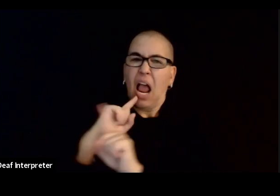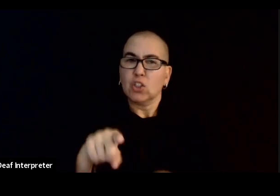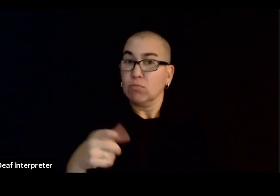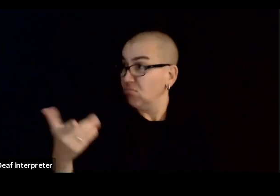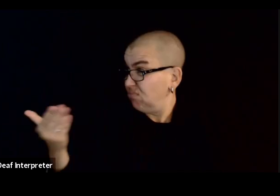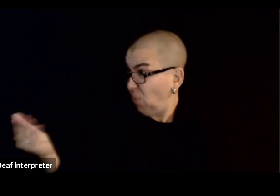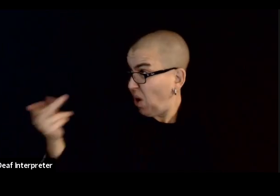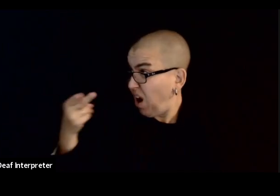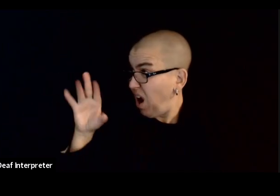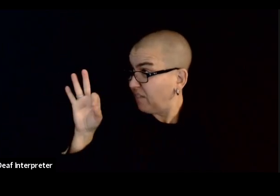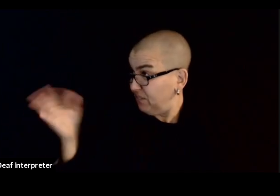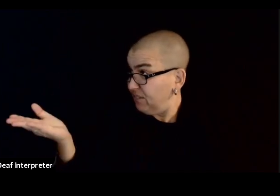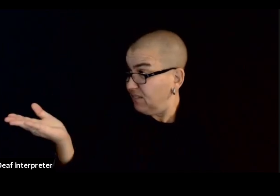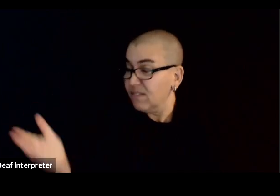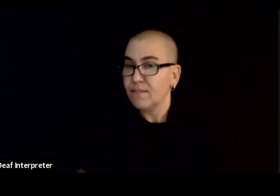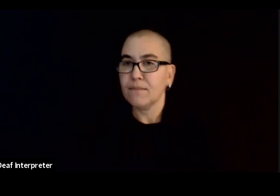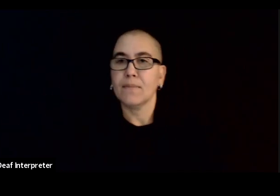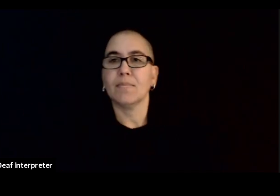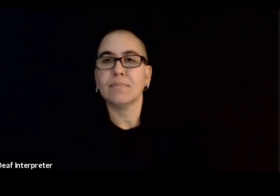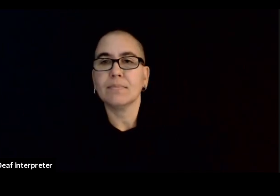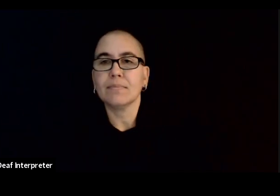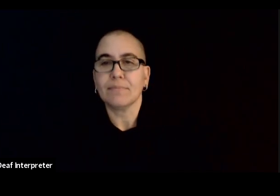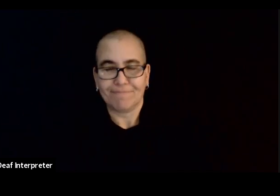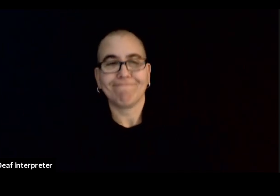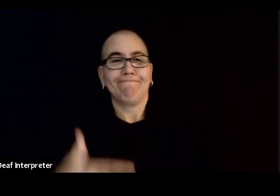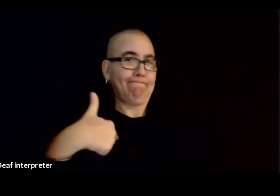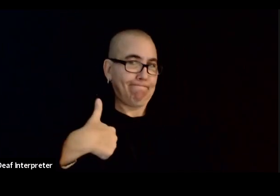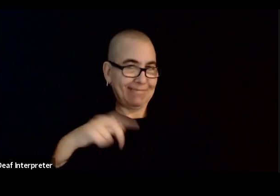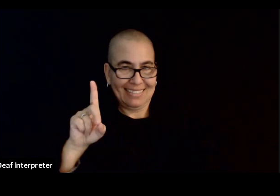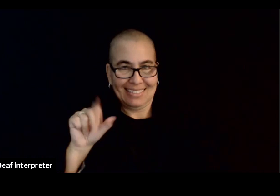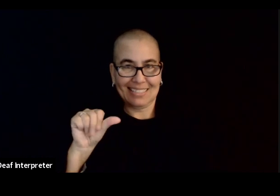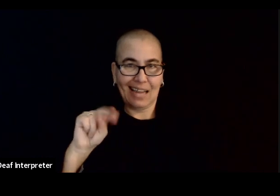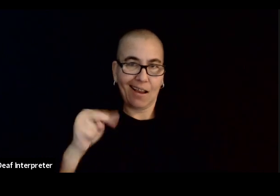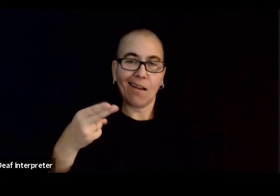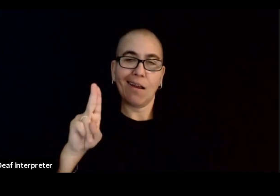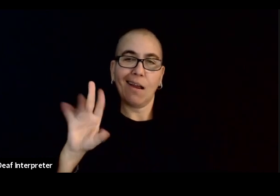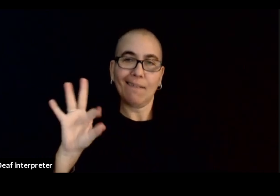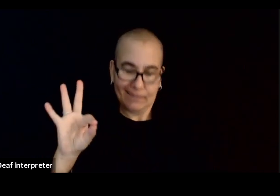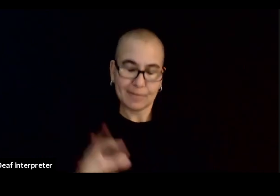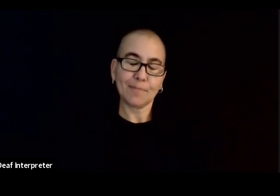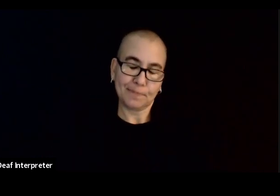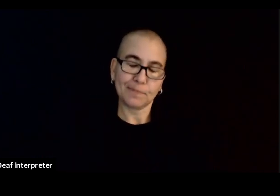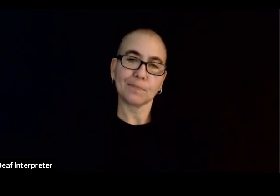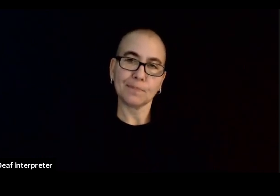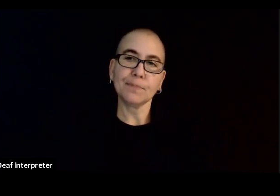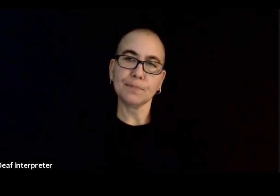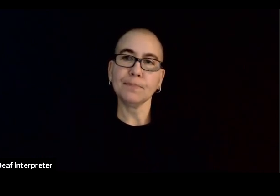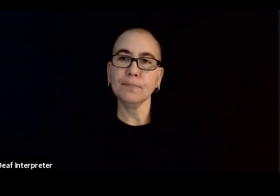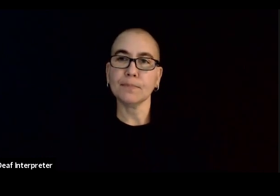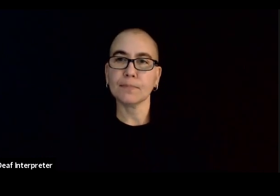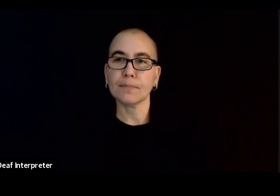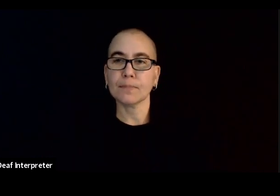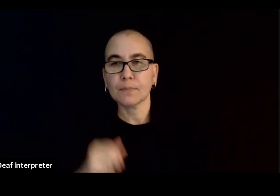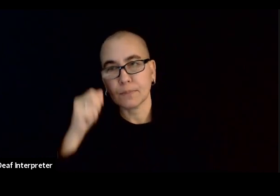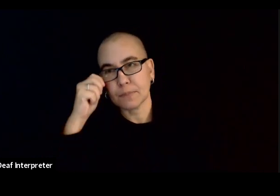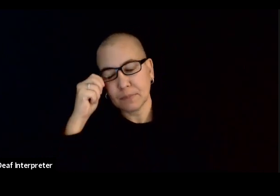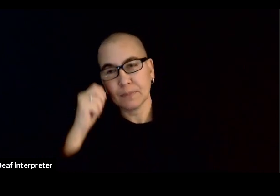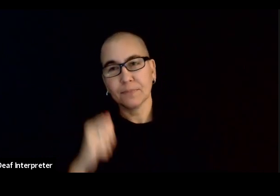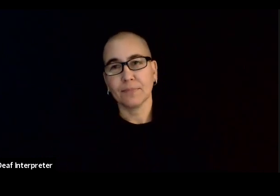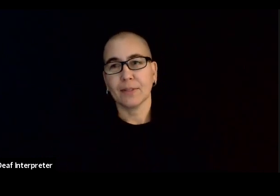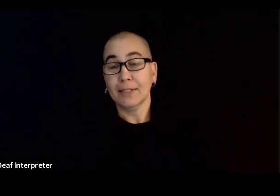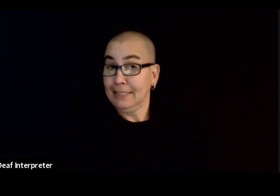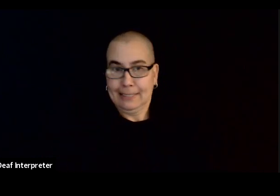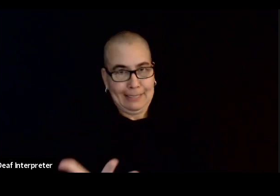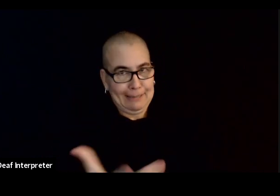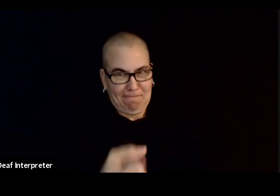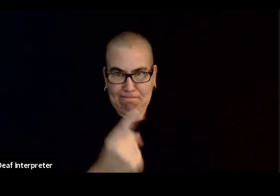Yeah, thanks. This is Dan Huff. So we're really excited and pleased with the testing capacity